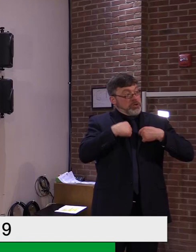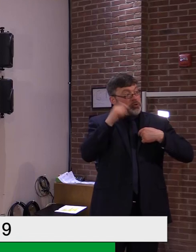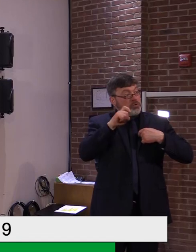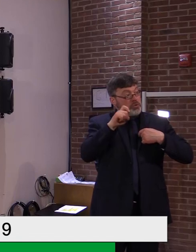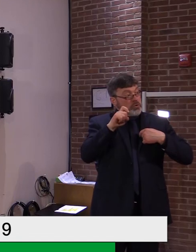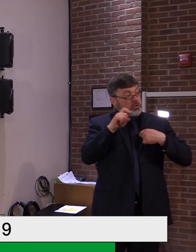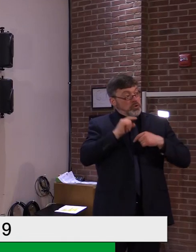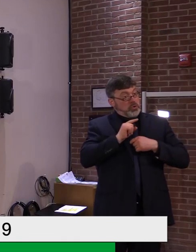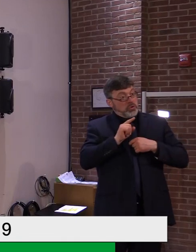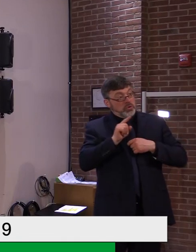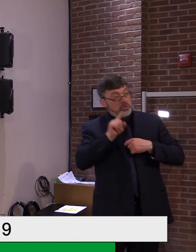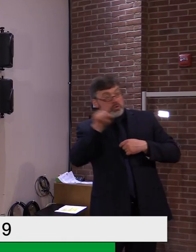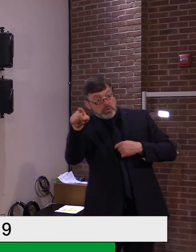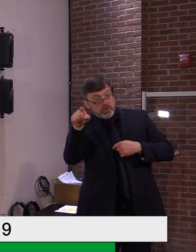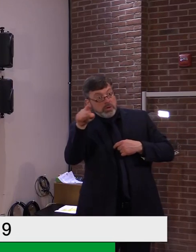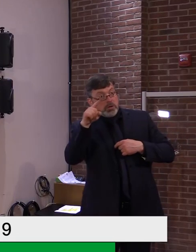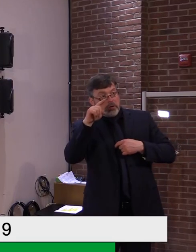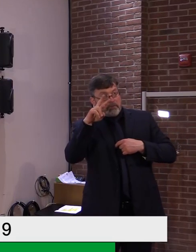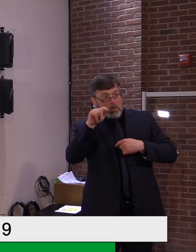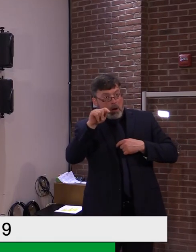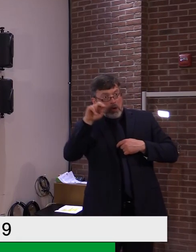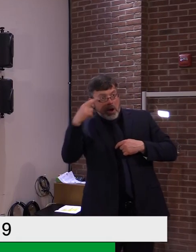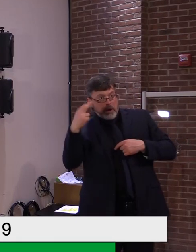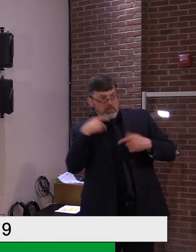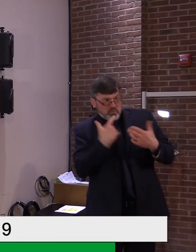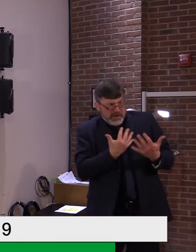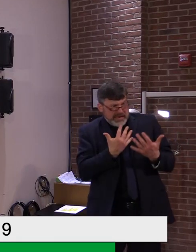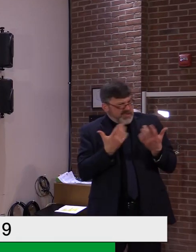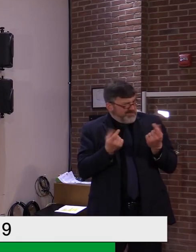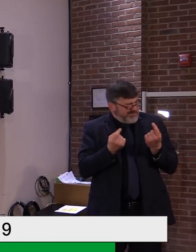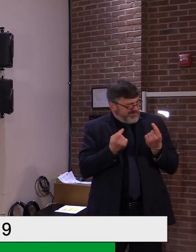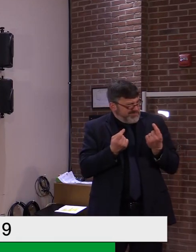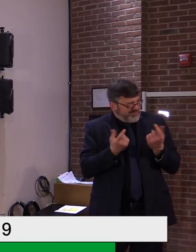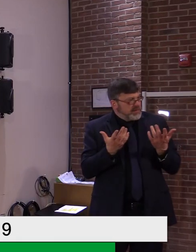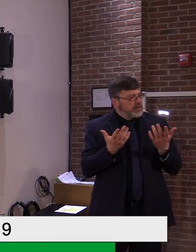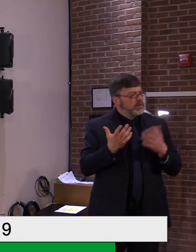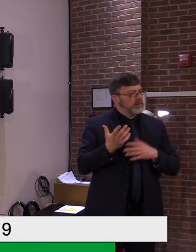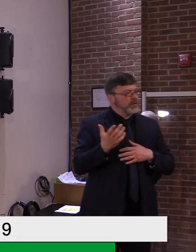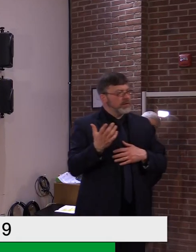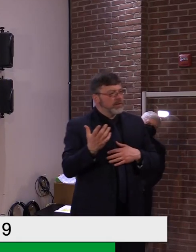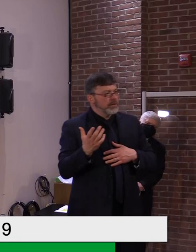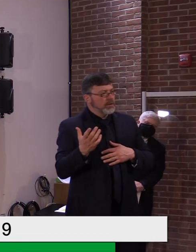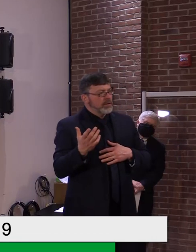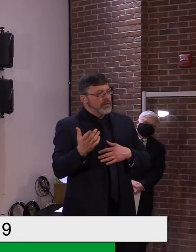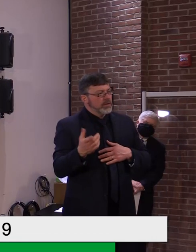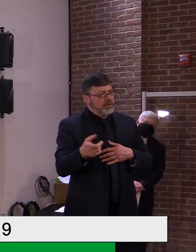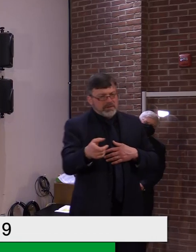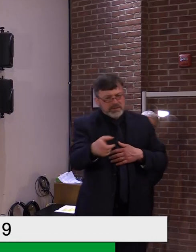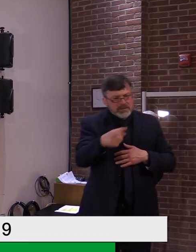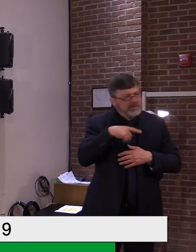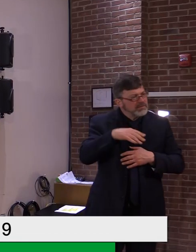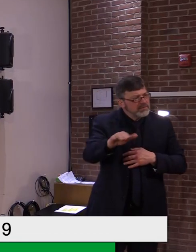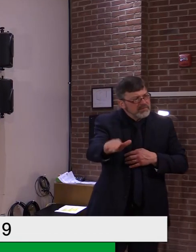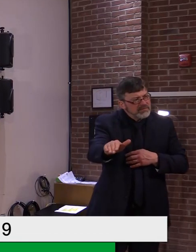Stuart, it's Rebecca. If I could just, since the governor's not here yet, first would just note